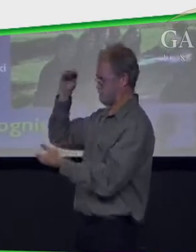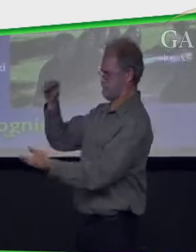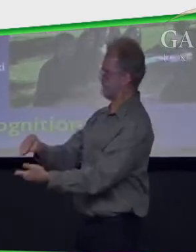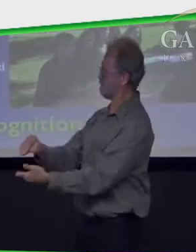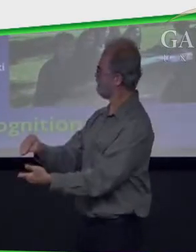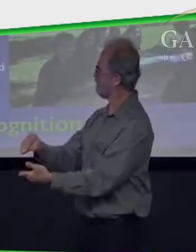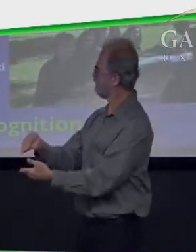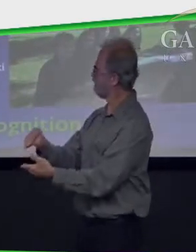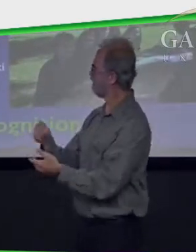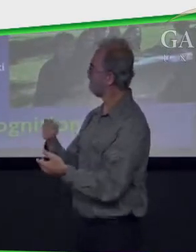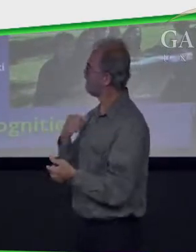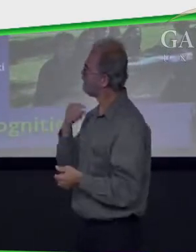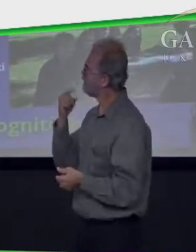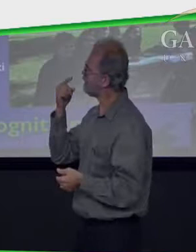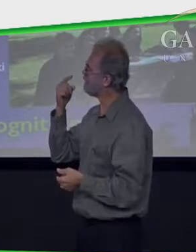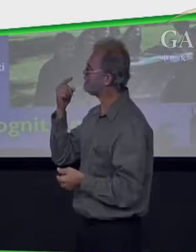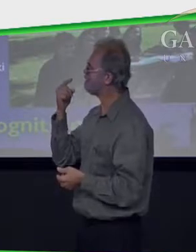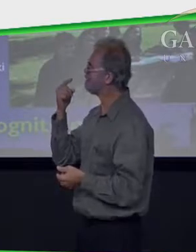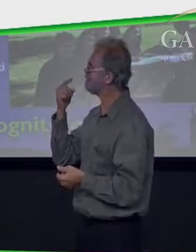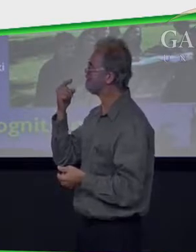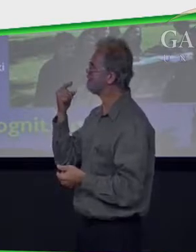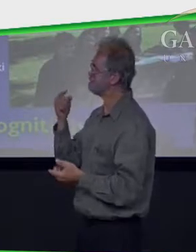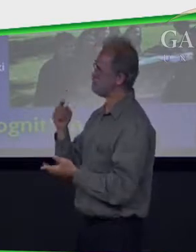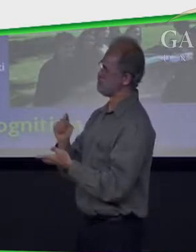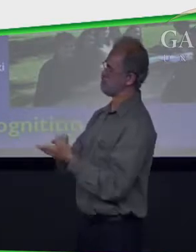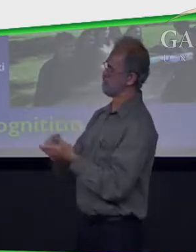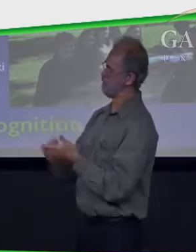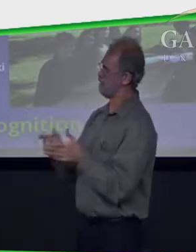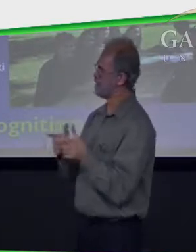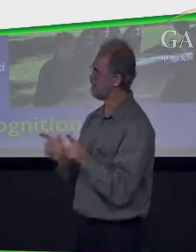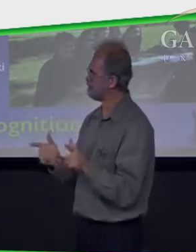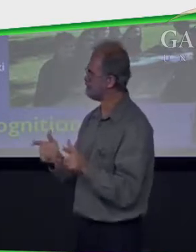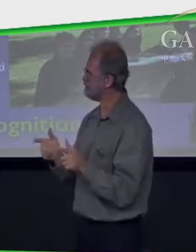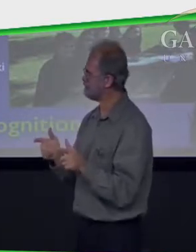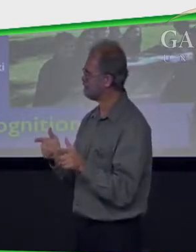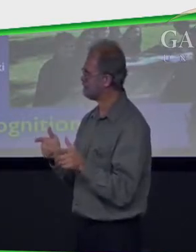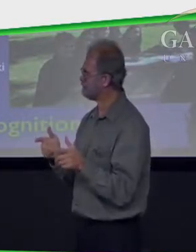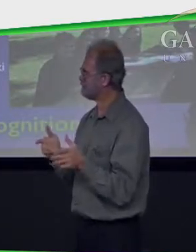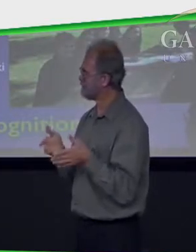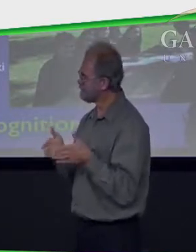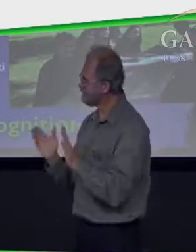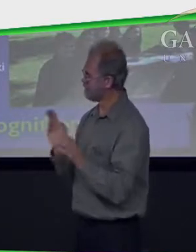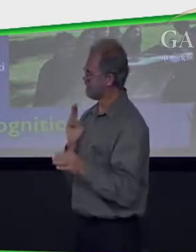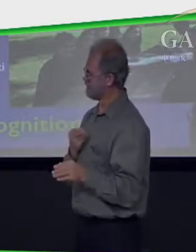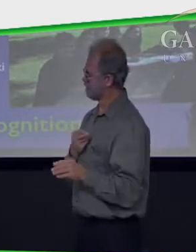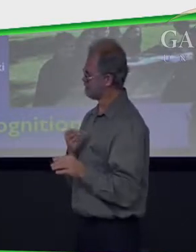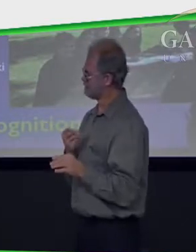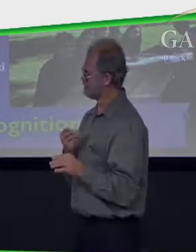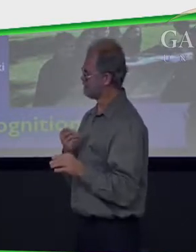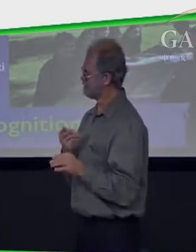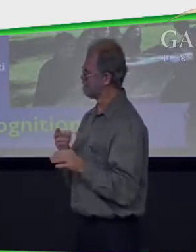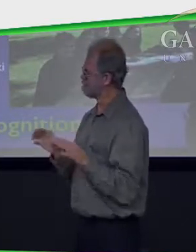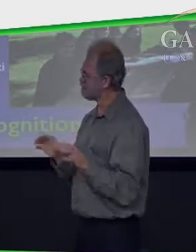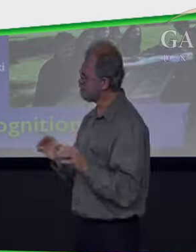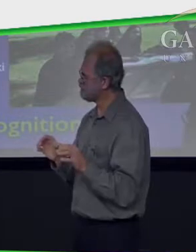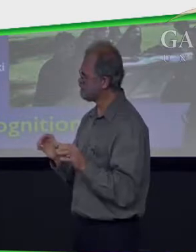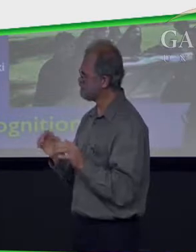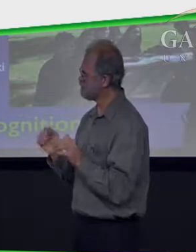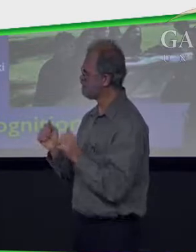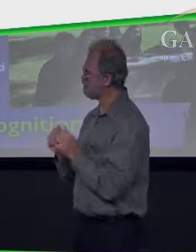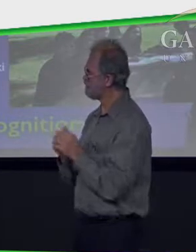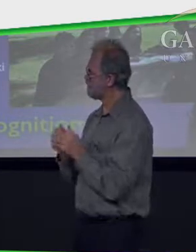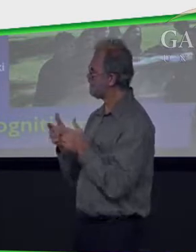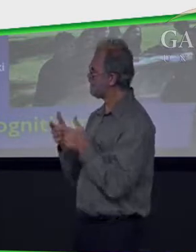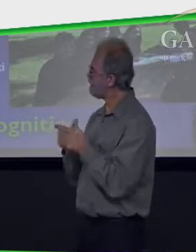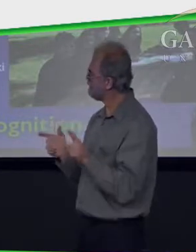The symbol that is understood in the brain is represented externally here in this written language. It allows